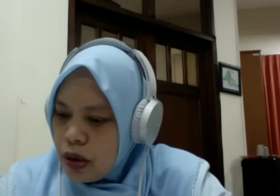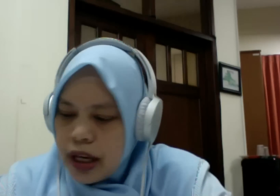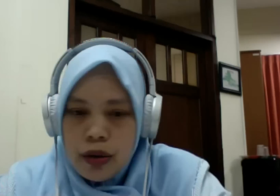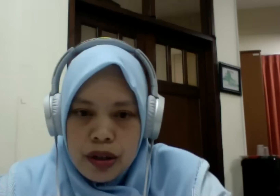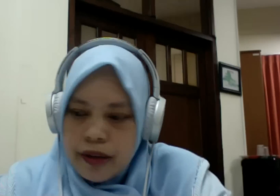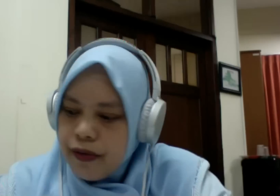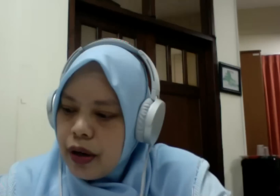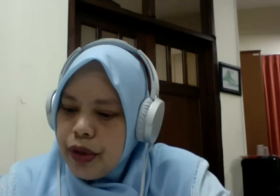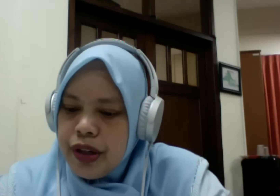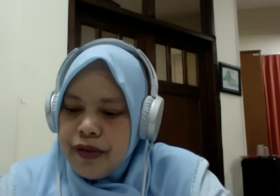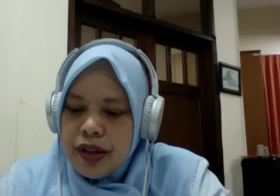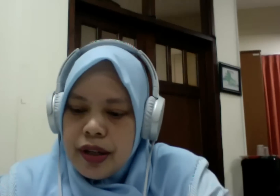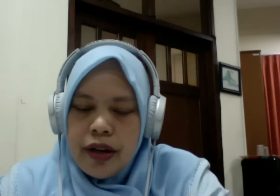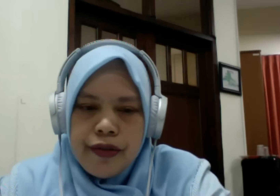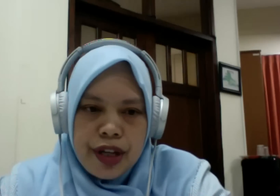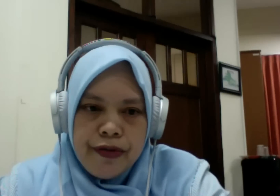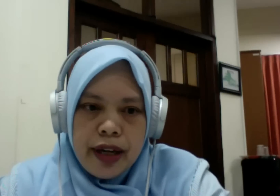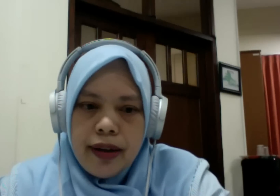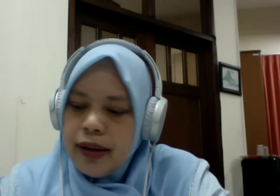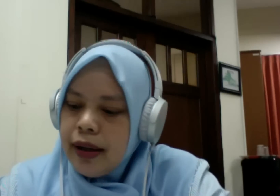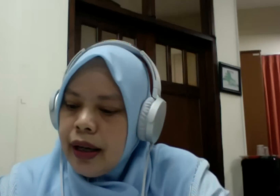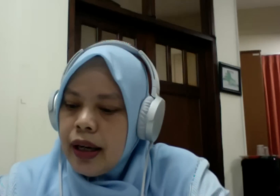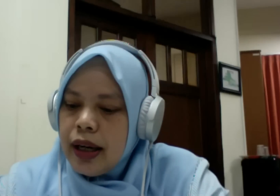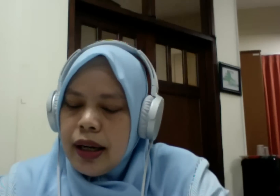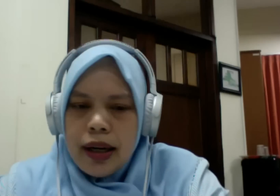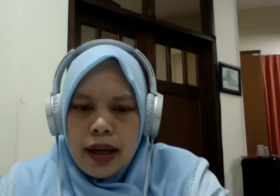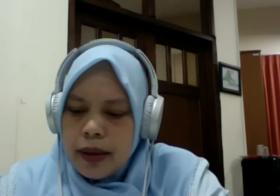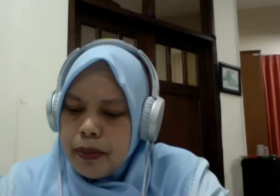Professor Dan Goodley from University of Sheffield,